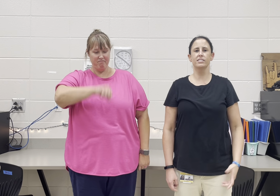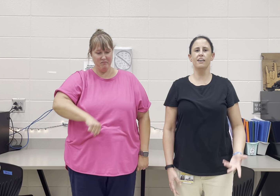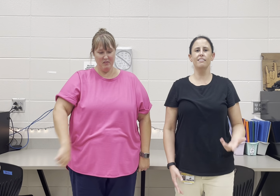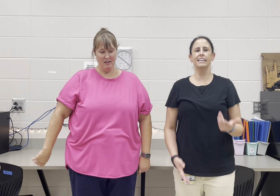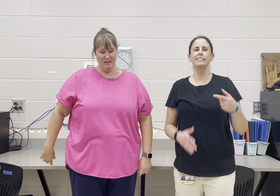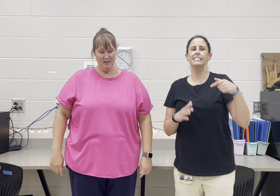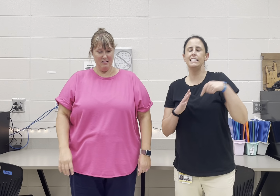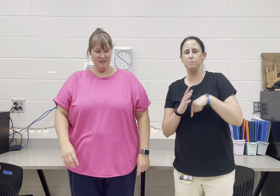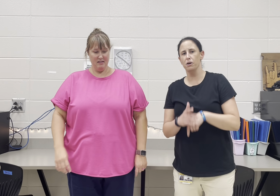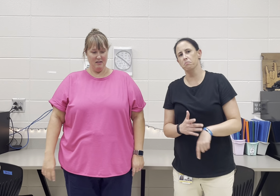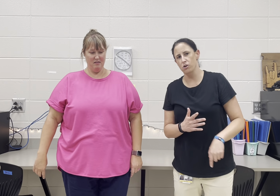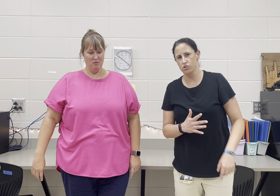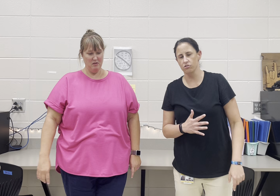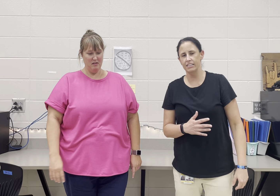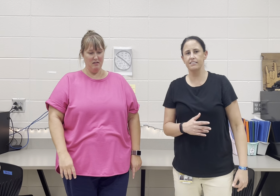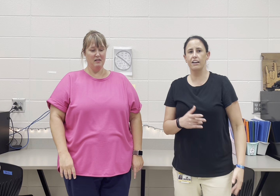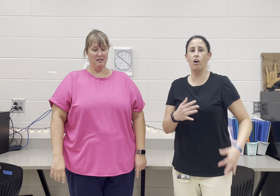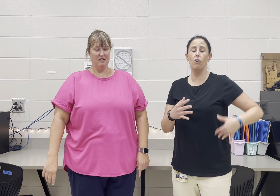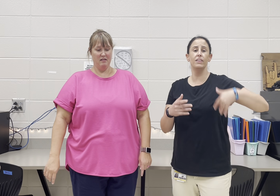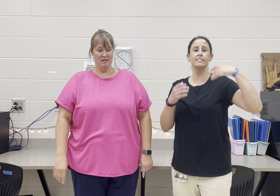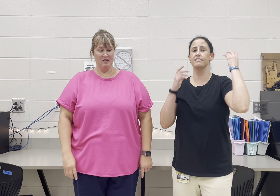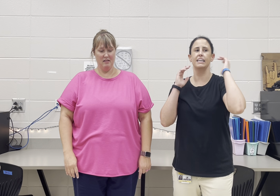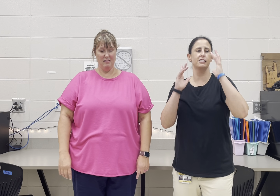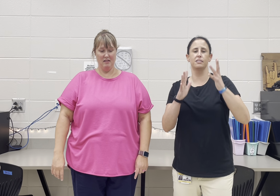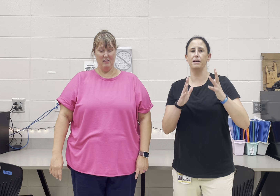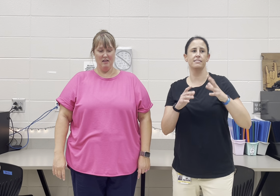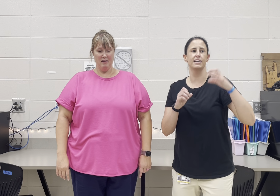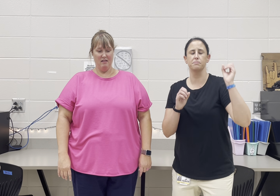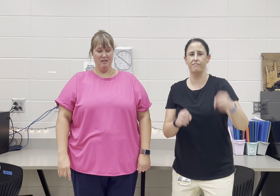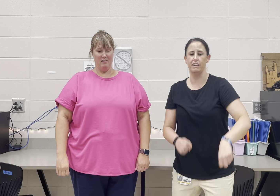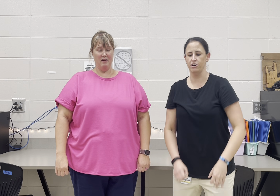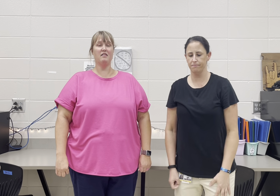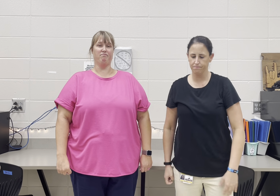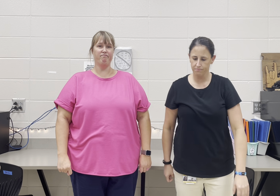not like the deep emotional. It's like, oh, that's the best. That's my favorite.